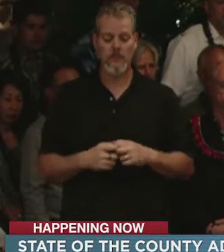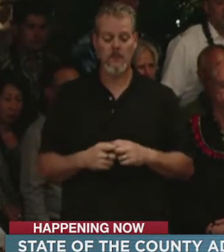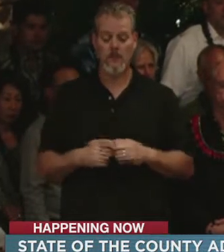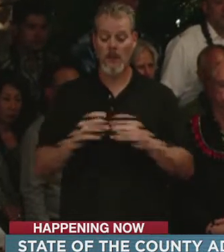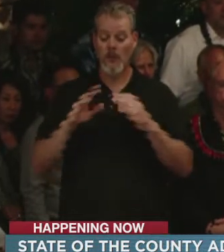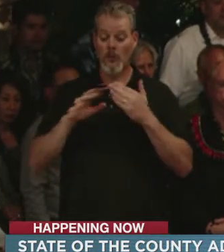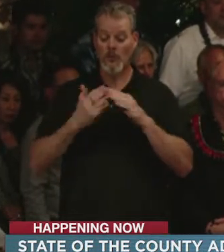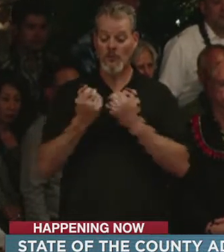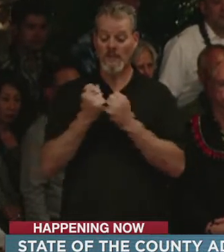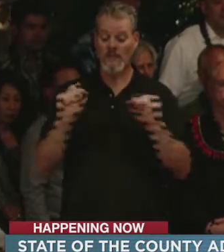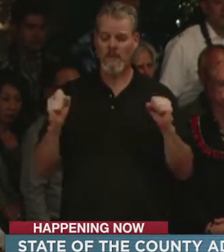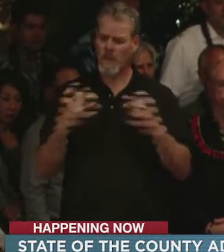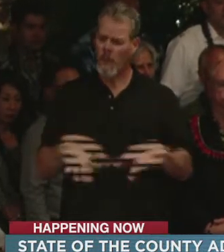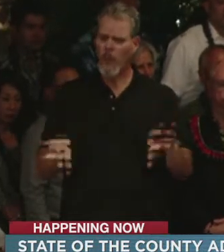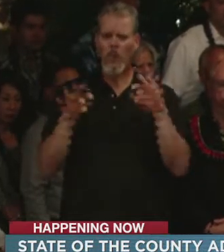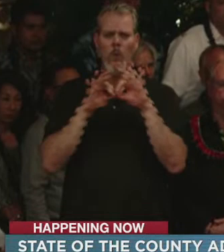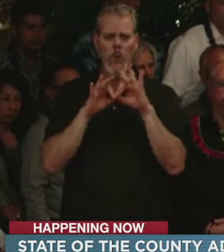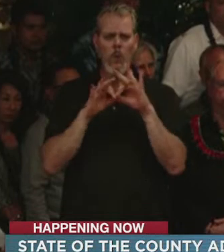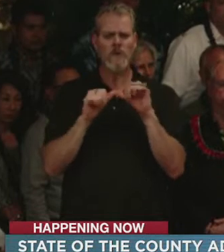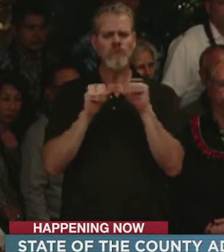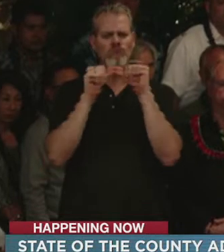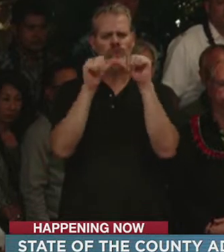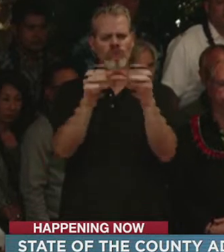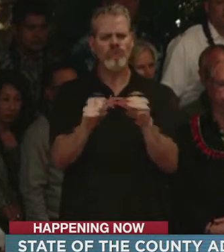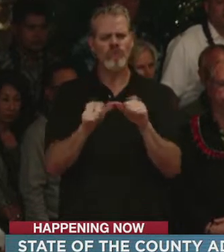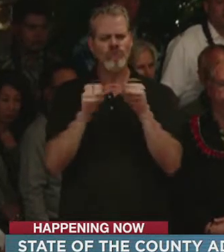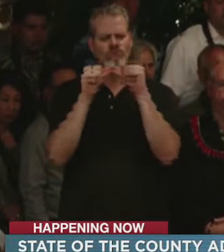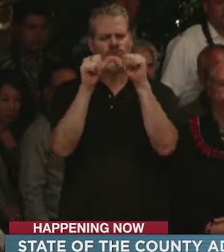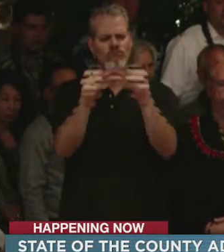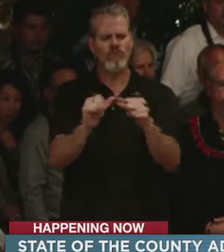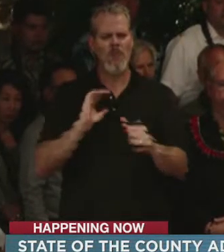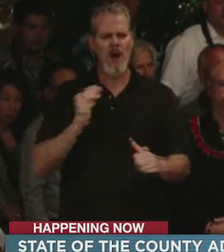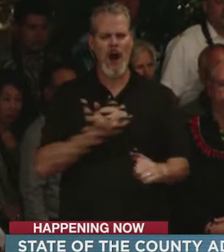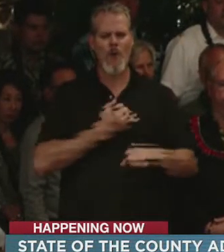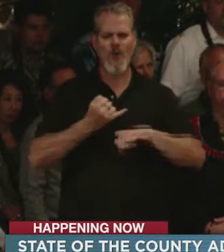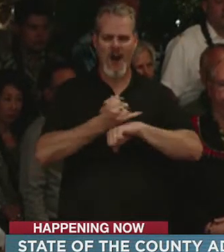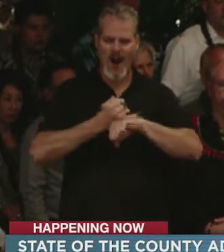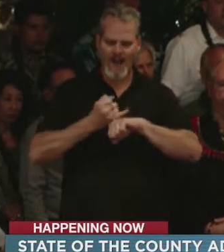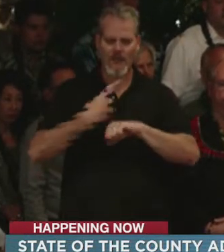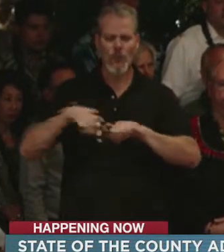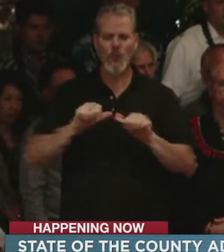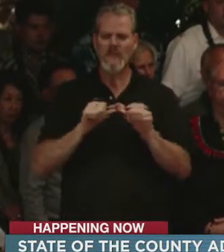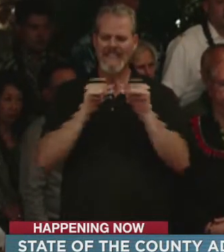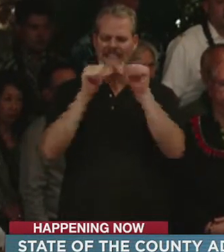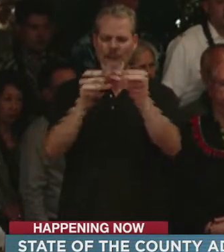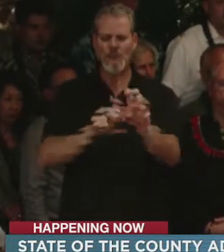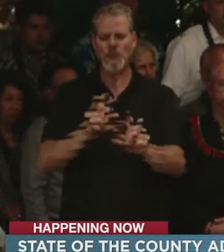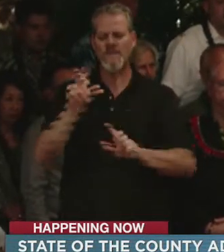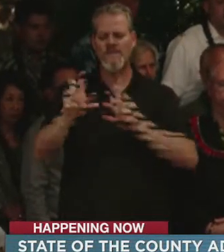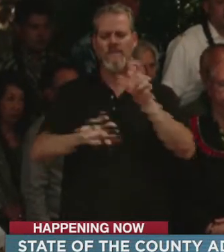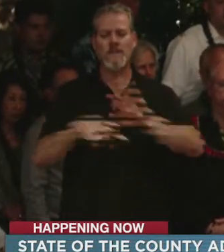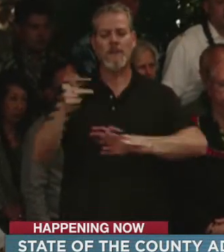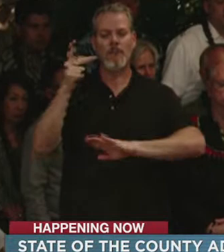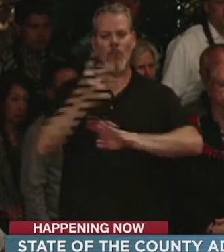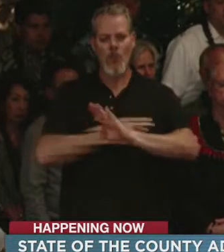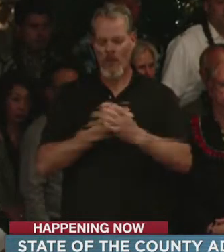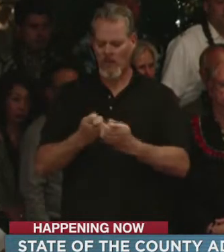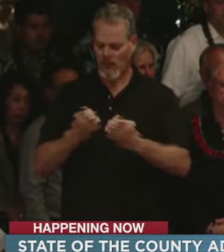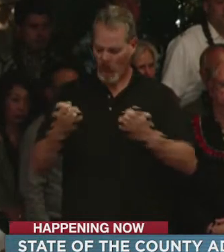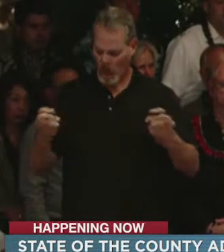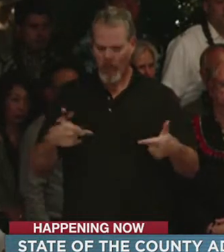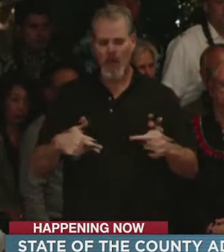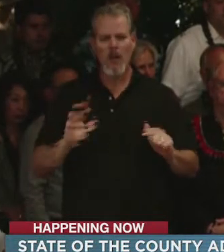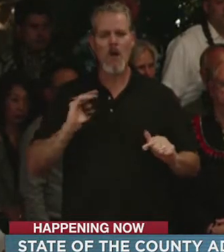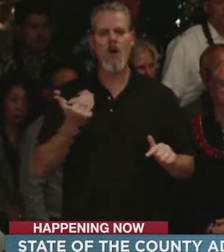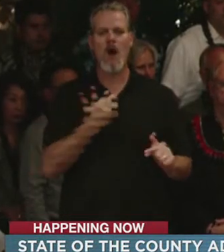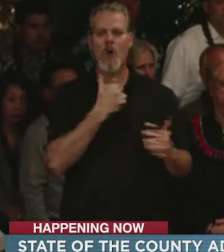is paramount to a thriving, resilient Hawaii Island, and we will continue to invest in programs and equipment that allow our frontline